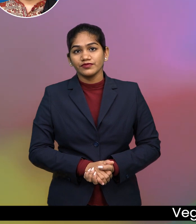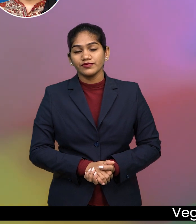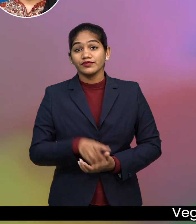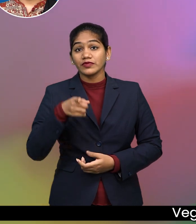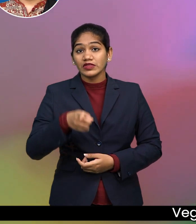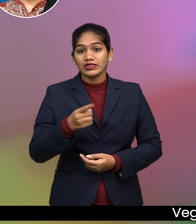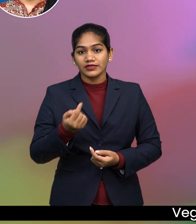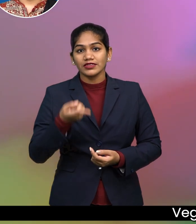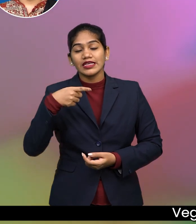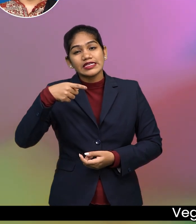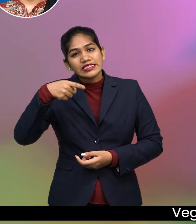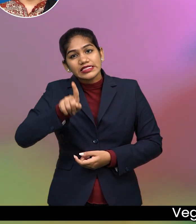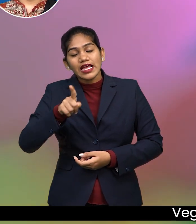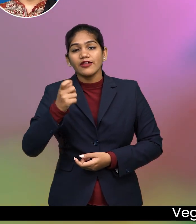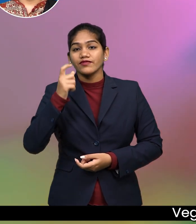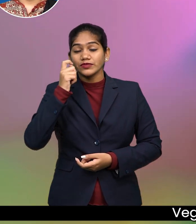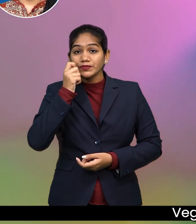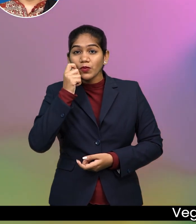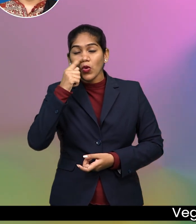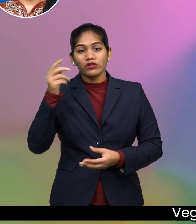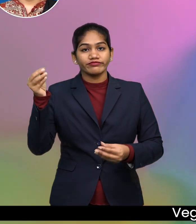Vegetative propagation.